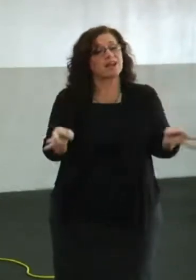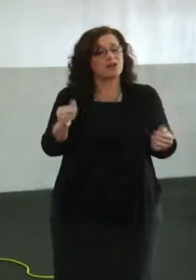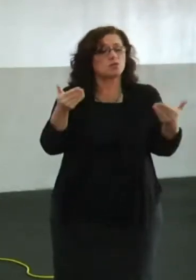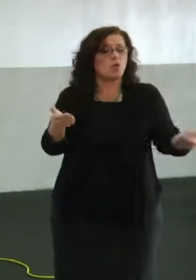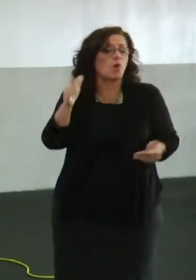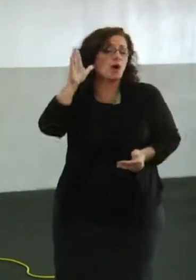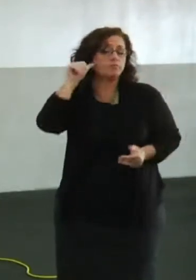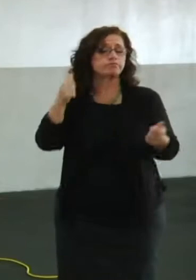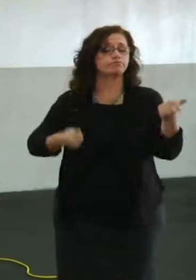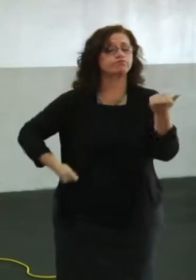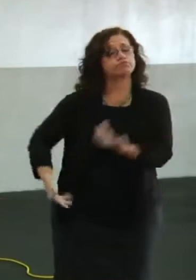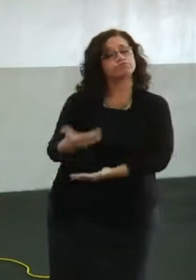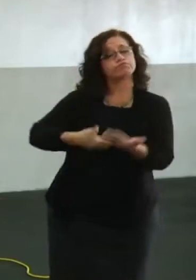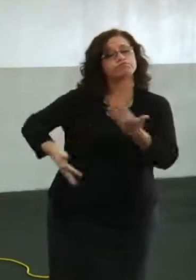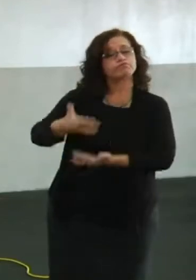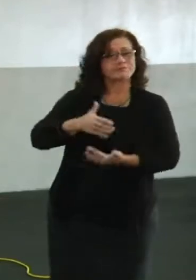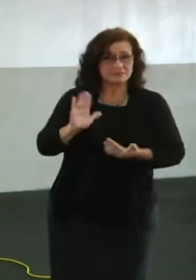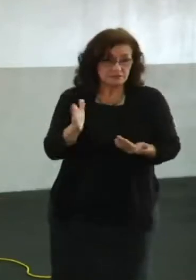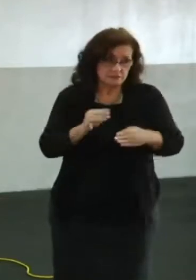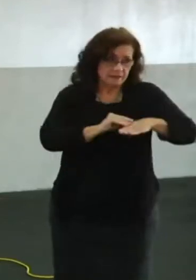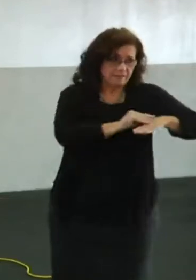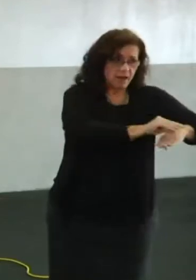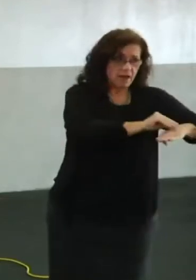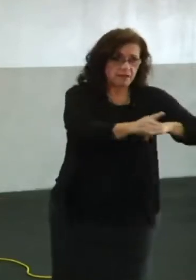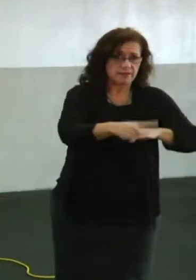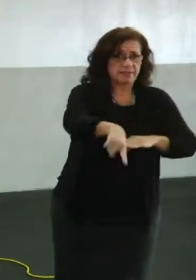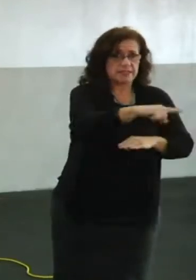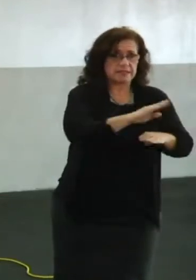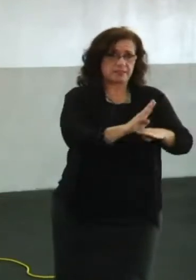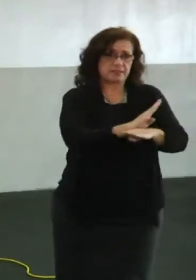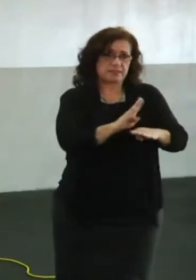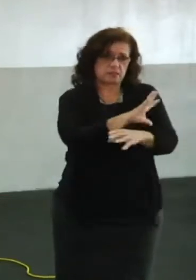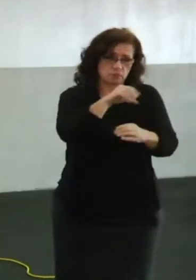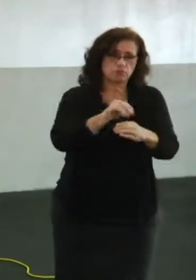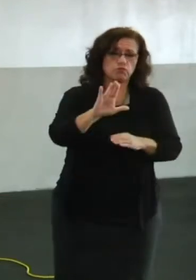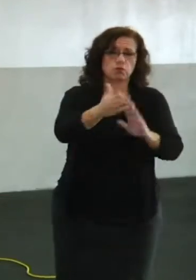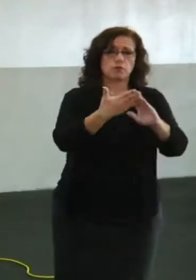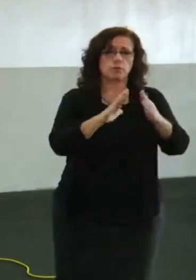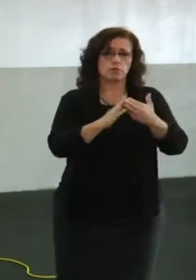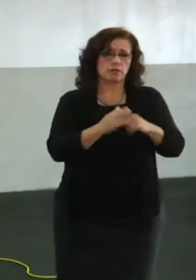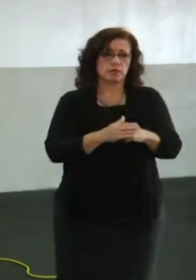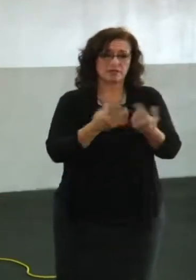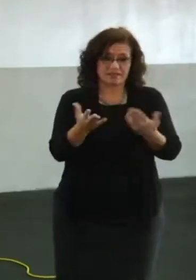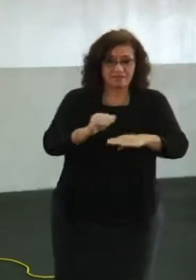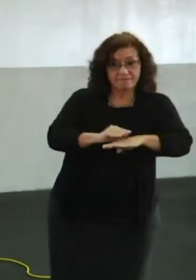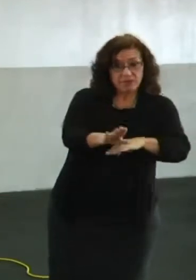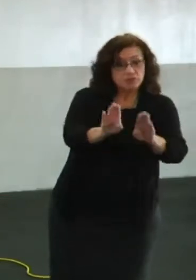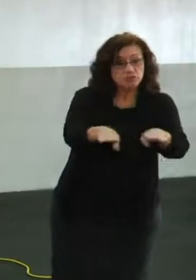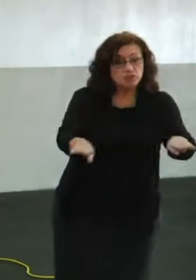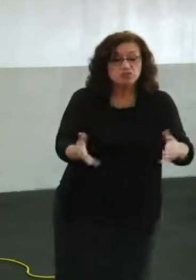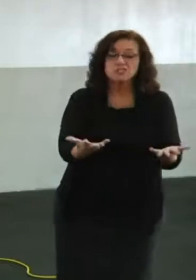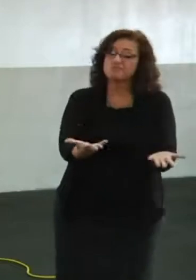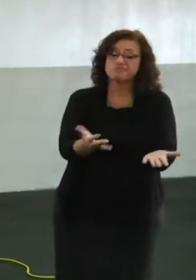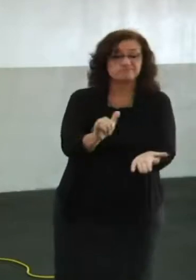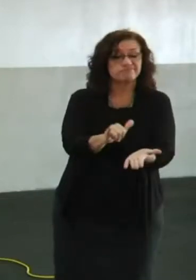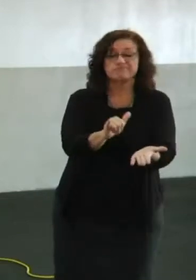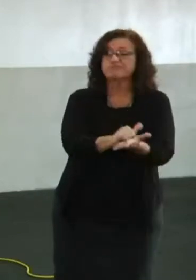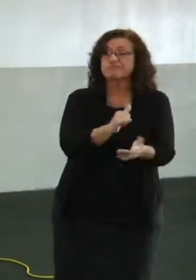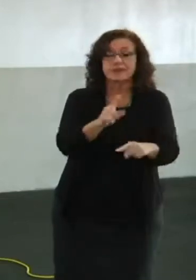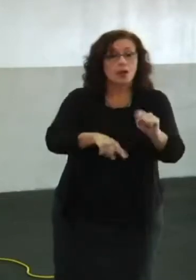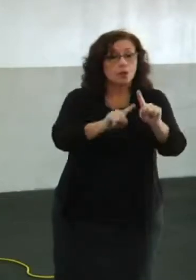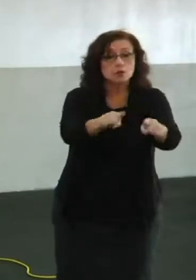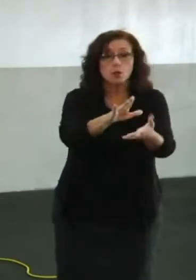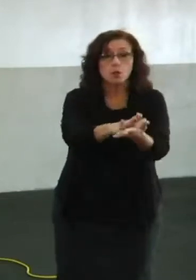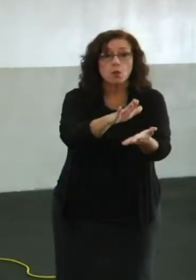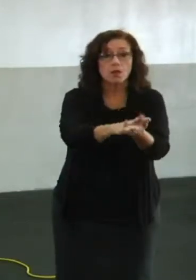you are gathering with a large group. Please think of the impact to children's ability to learn in person with their teachers and their